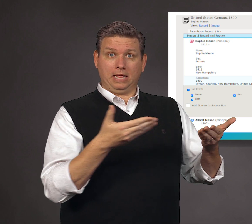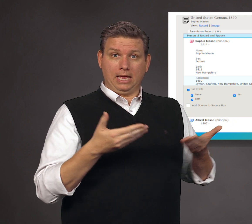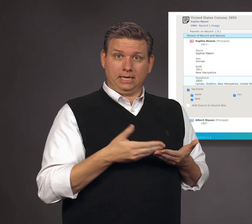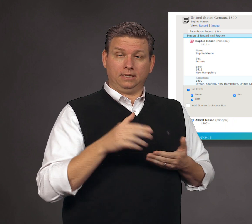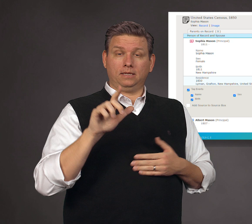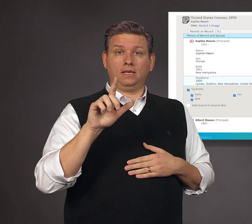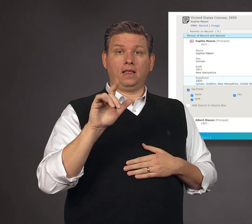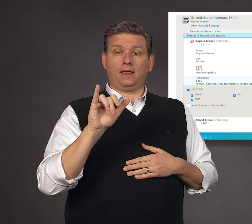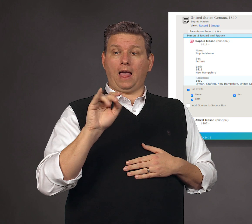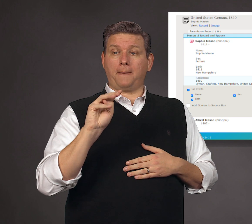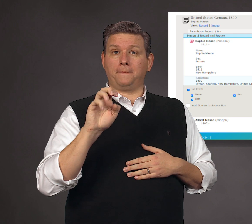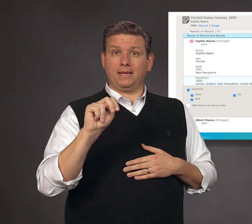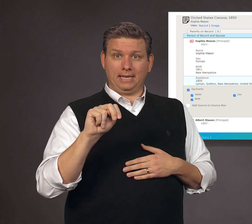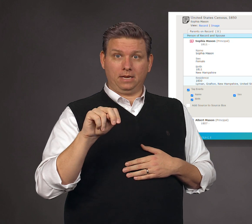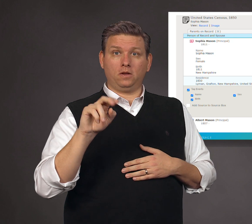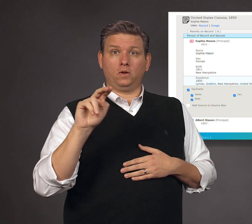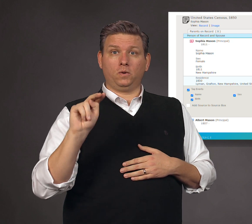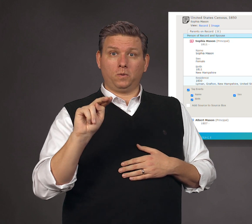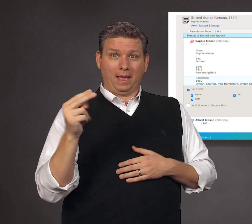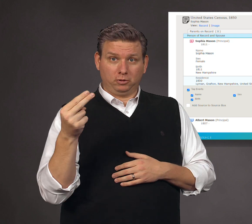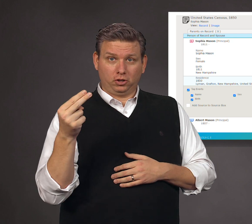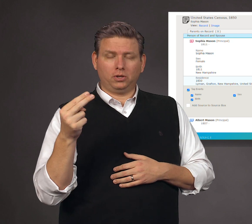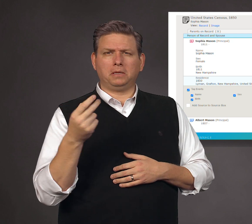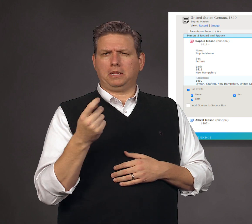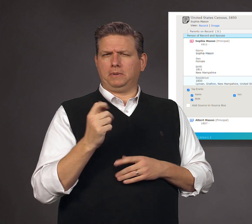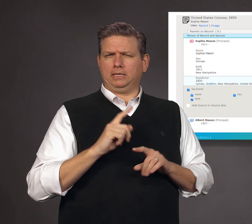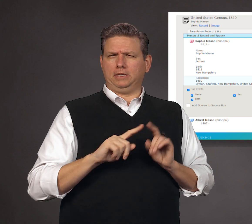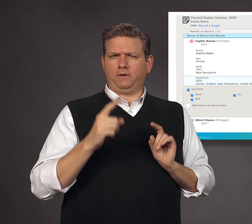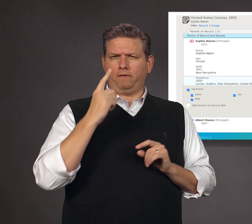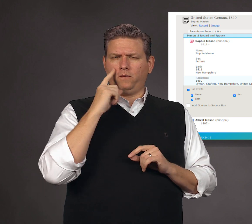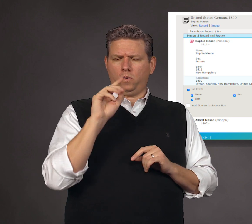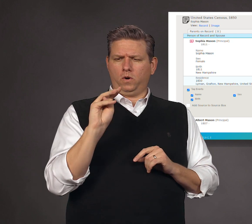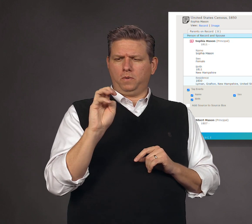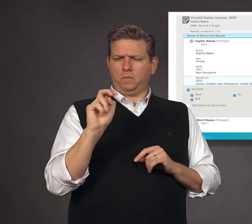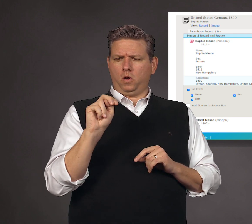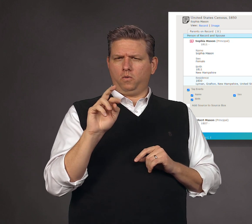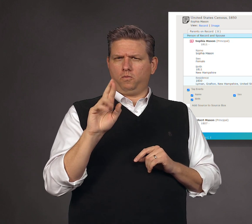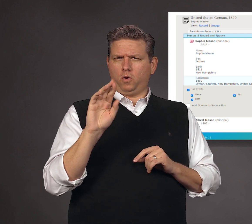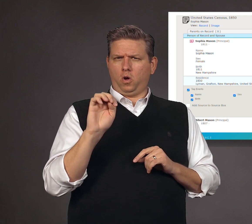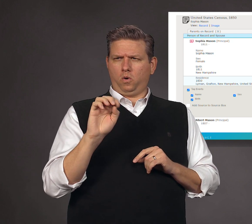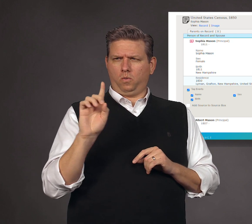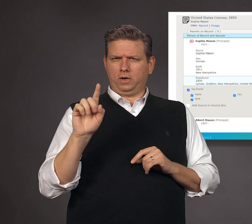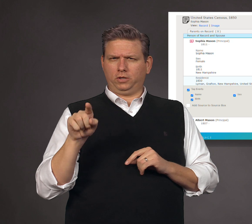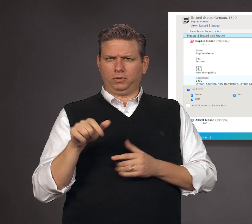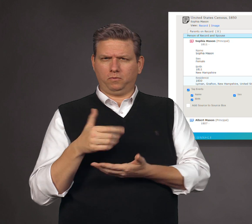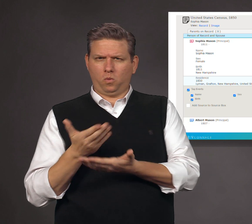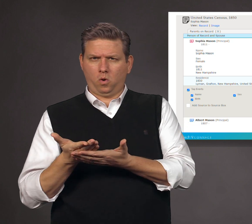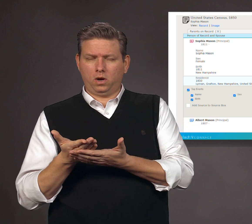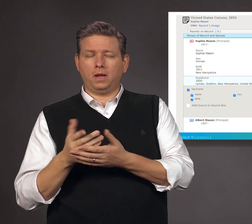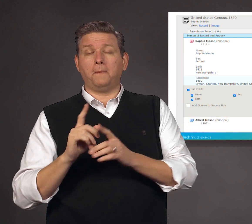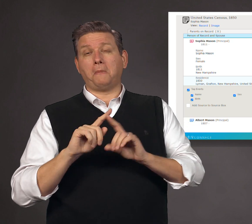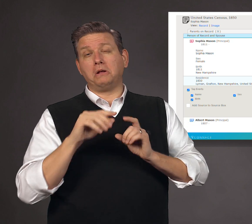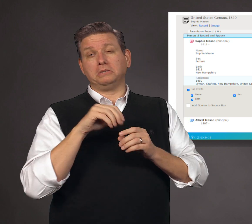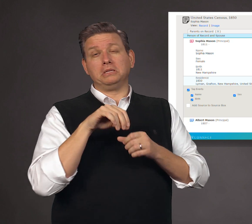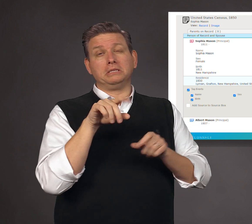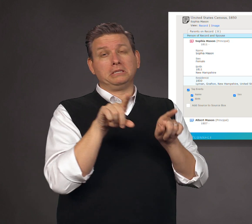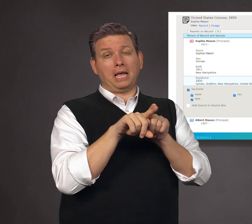Lyman, Grafton, New Hampshire, is a little different from Monroe, where Sophia was born, although it is in the same